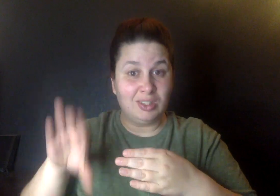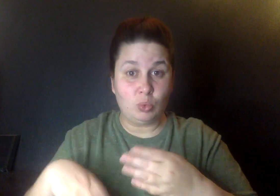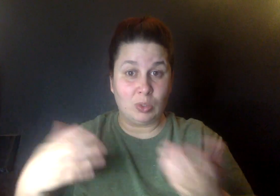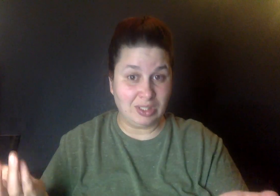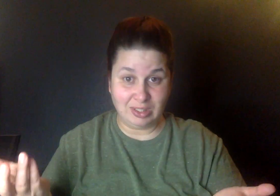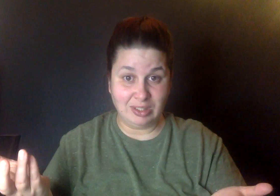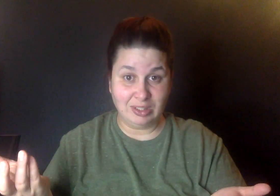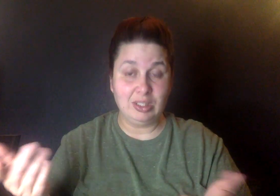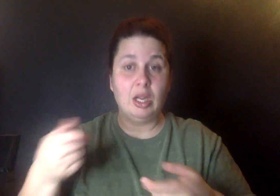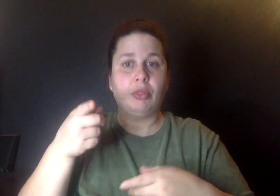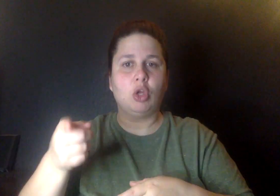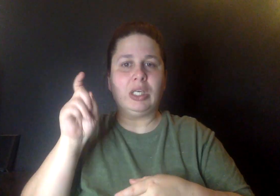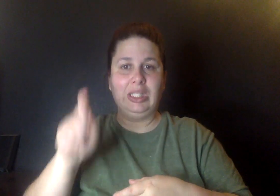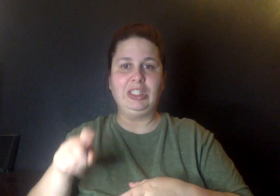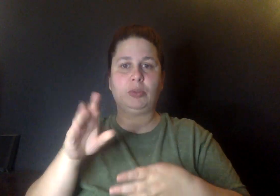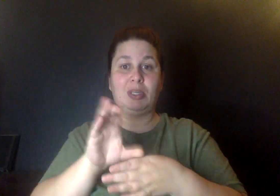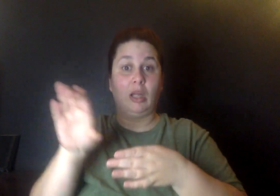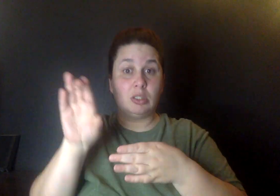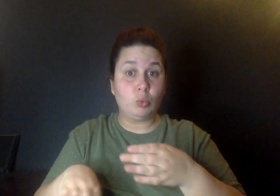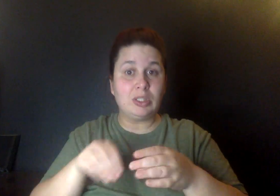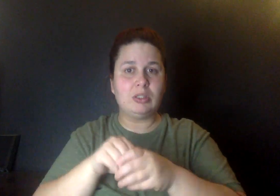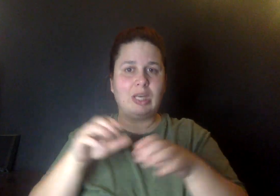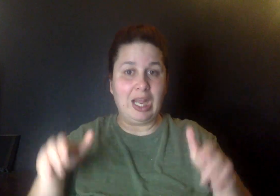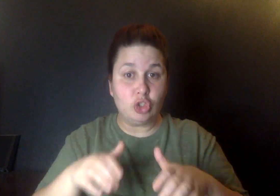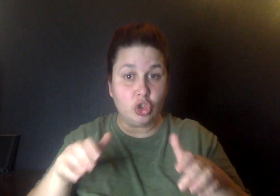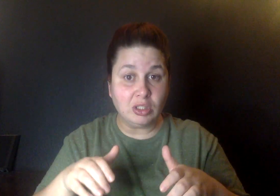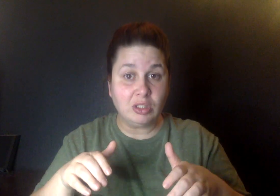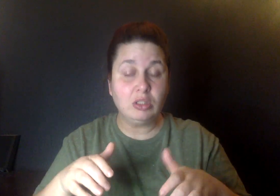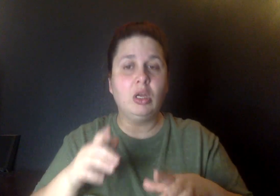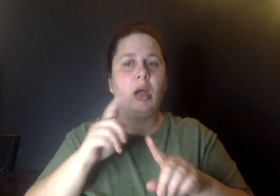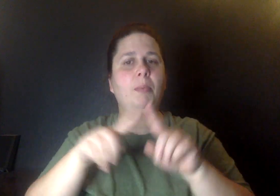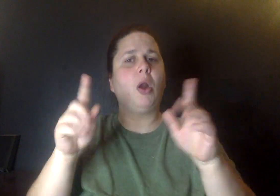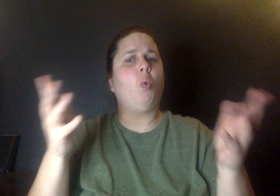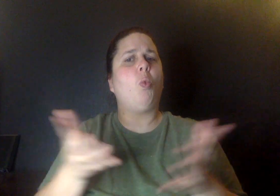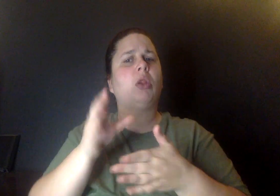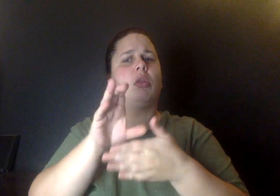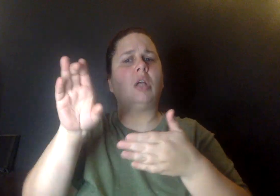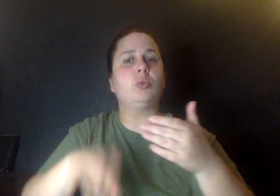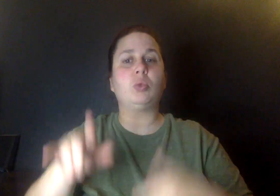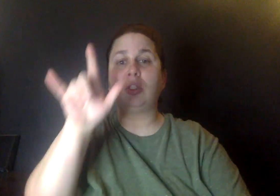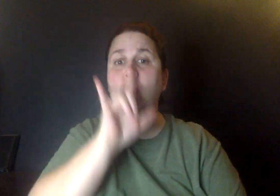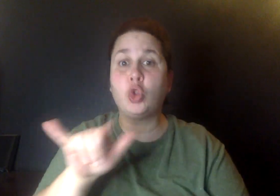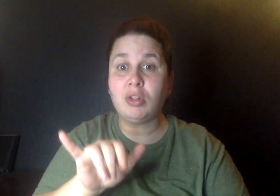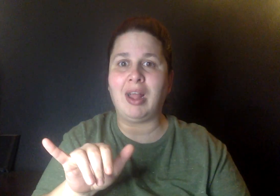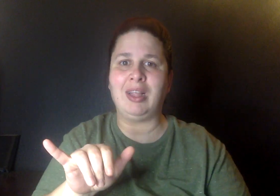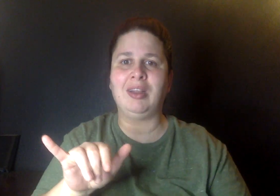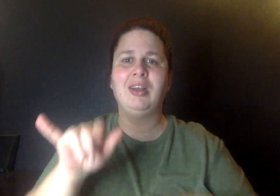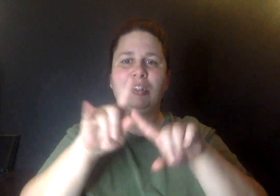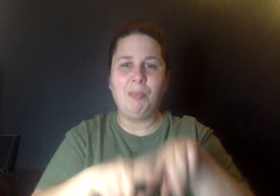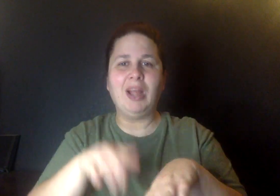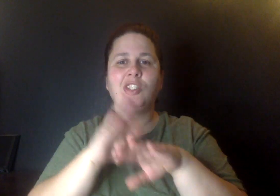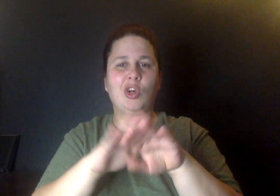classifications? There needs to be classifications in action. But what the classifications look like depends on